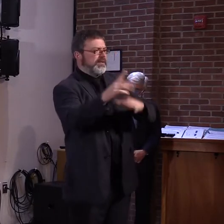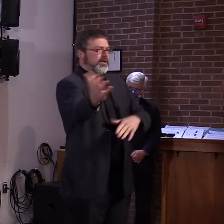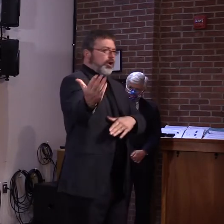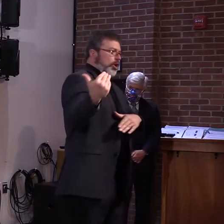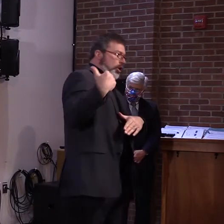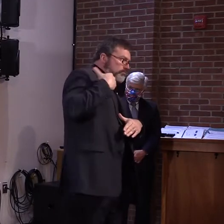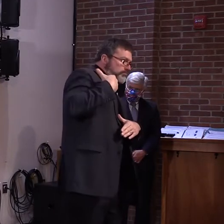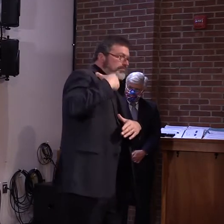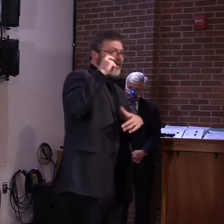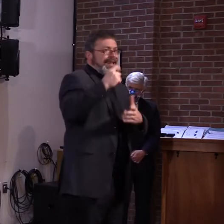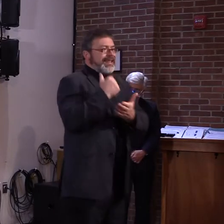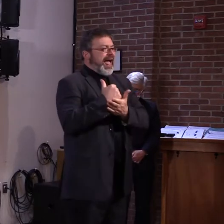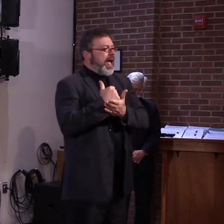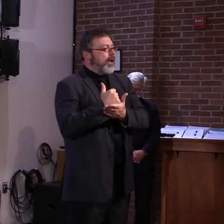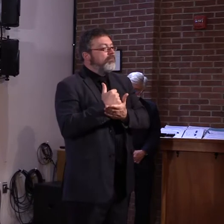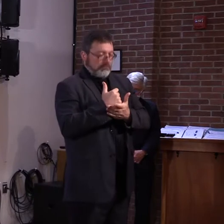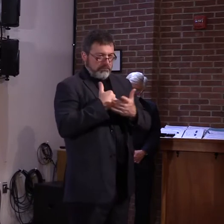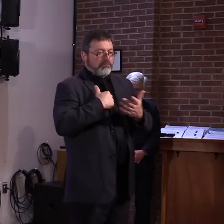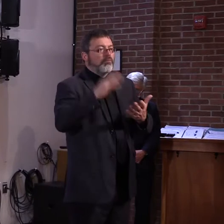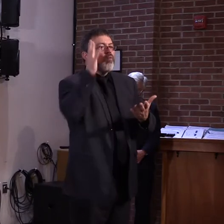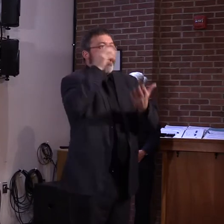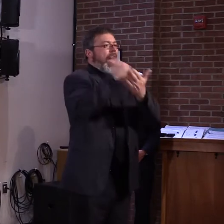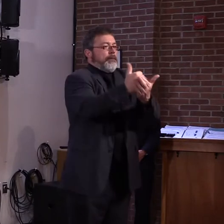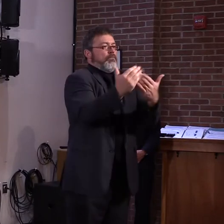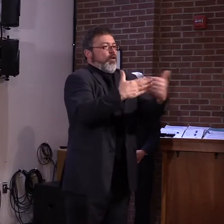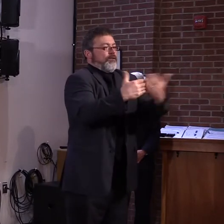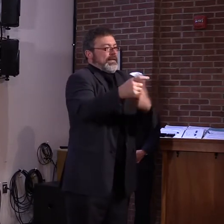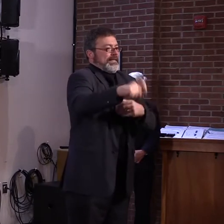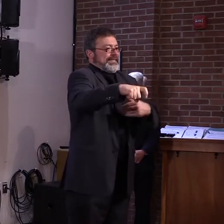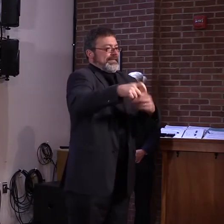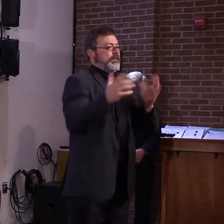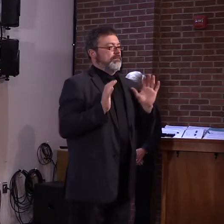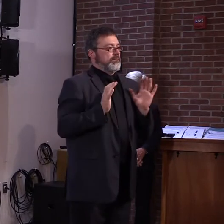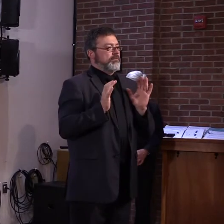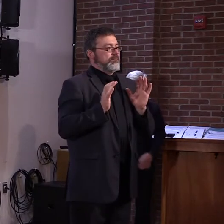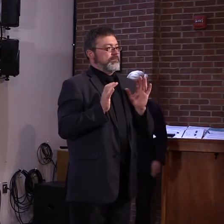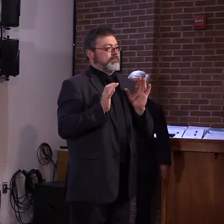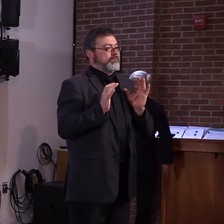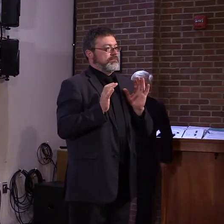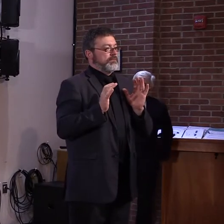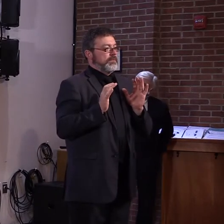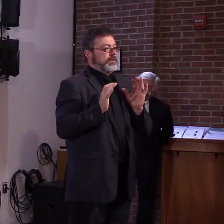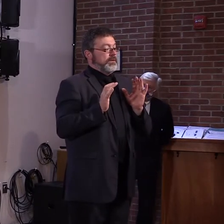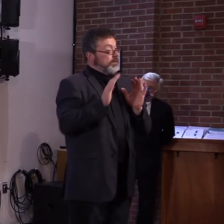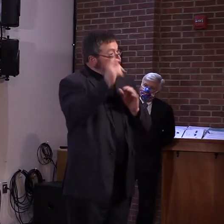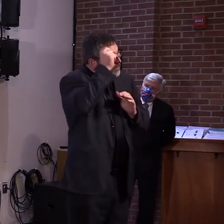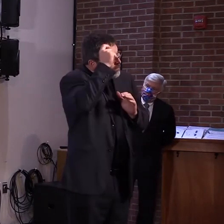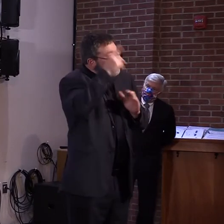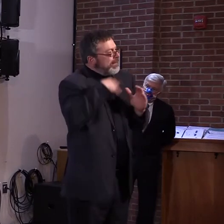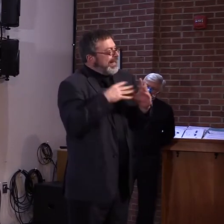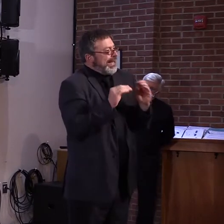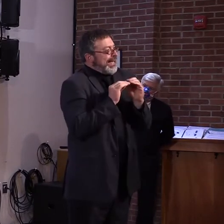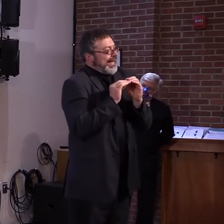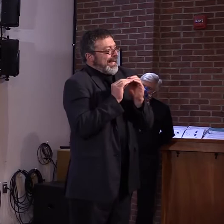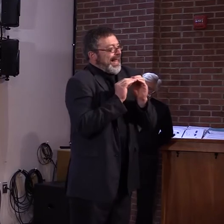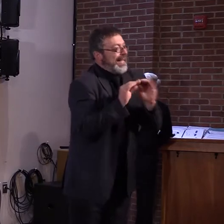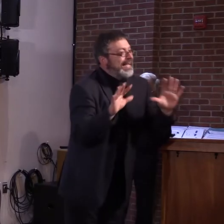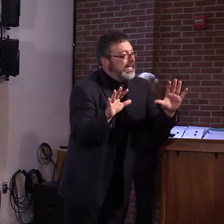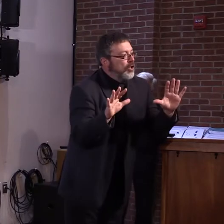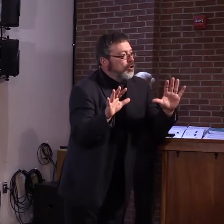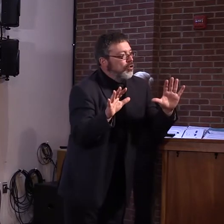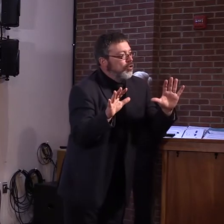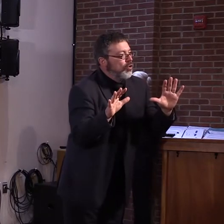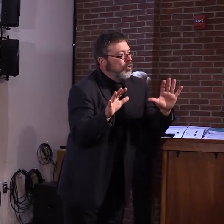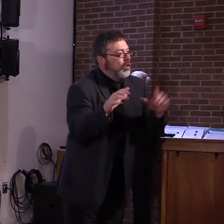we would obviously engage and do whatever we could to assist. But I want to stress, these are